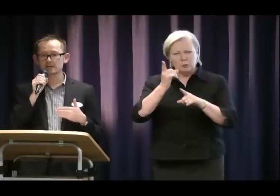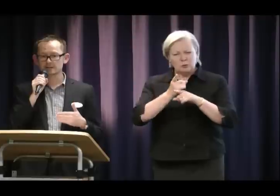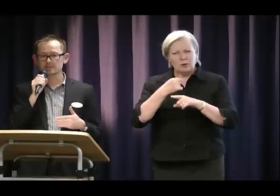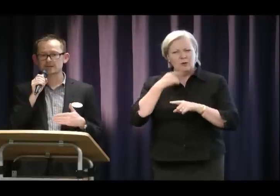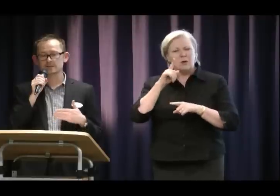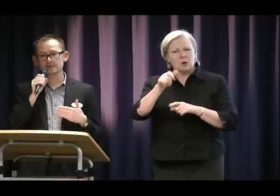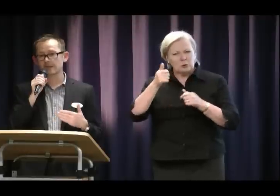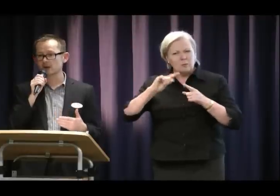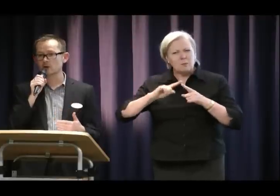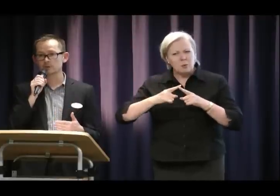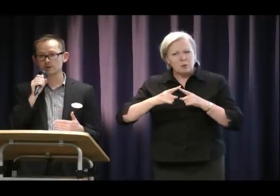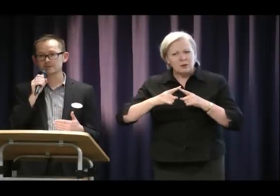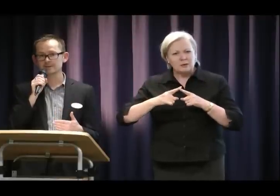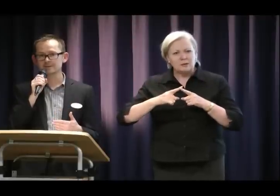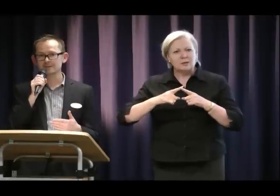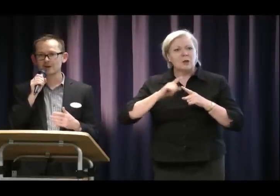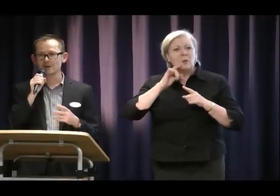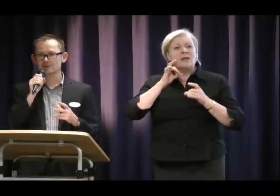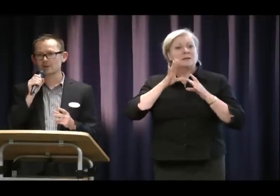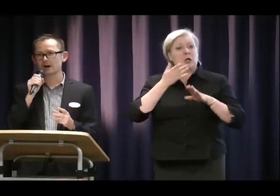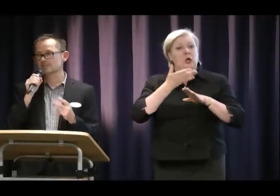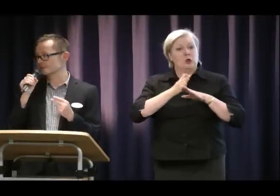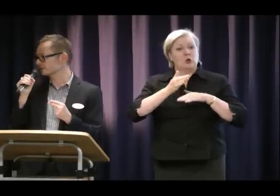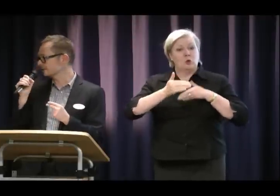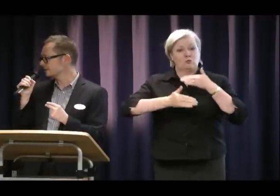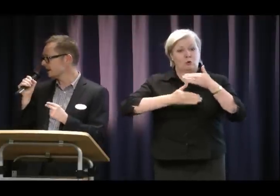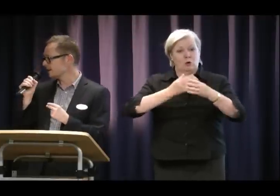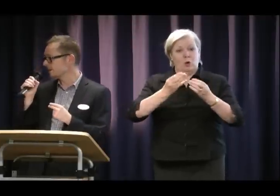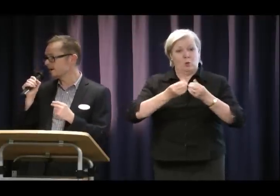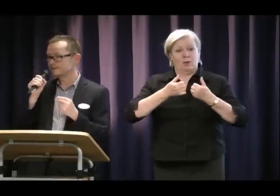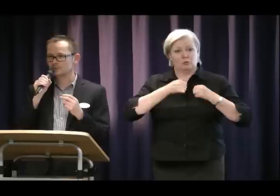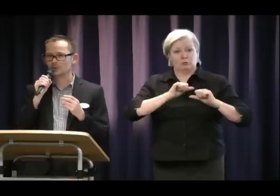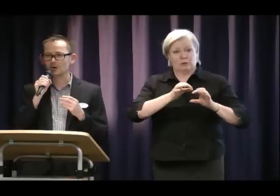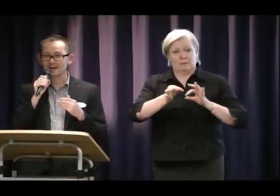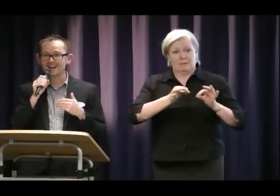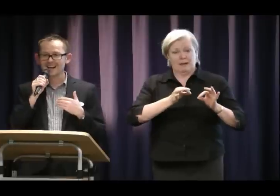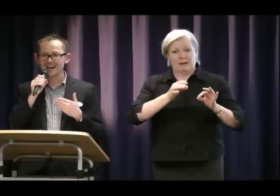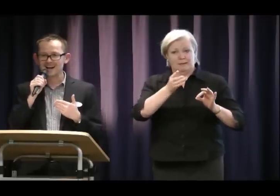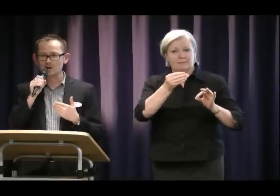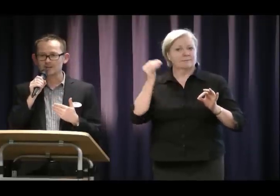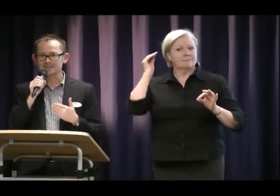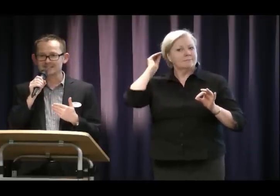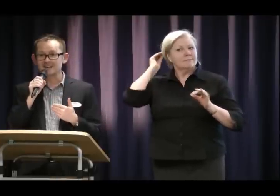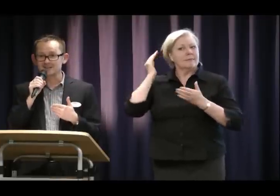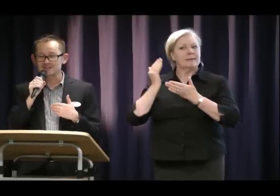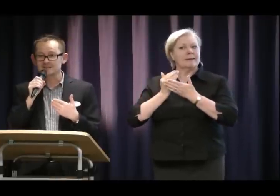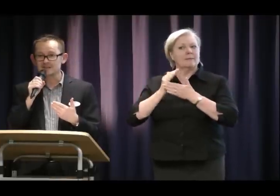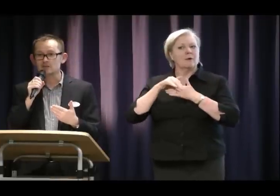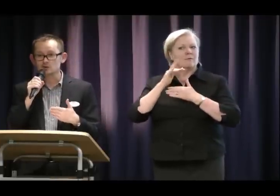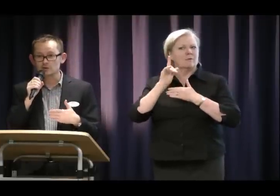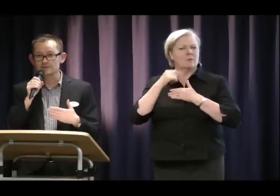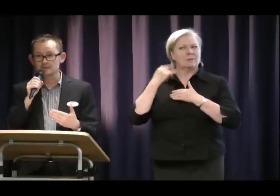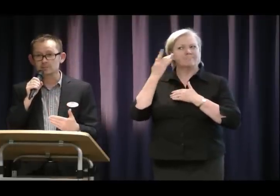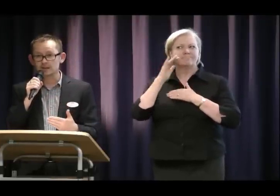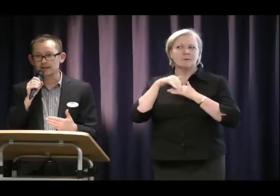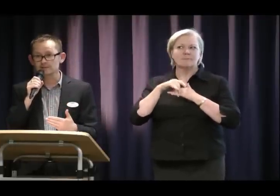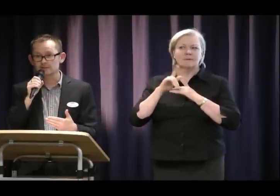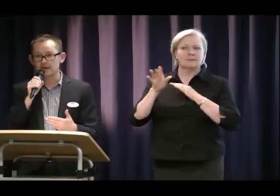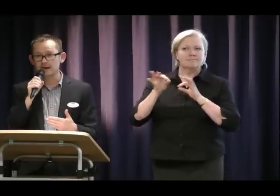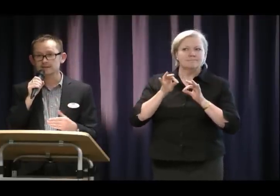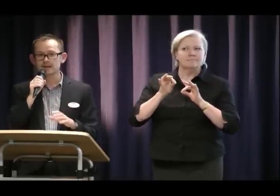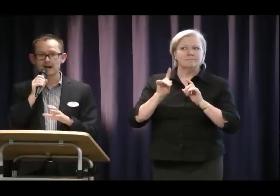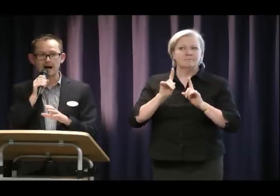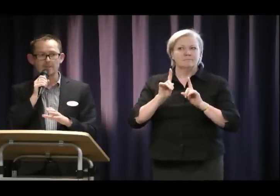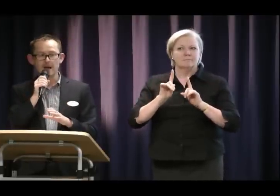we're just about to start that whole process. So I'm certainly going to keep that in mind for how we kind of consider services and planning